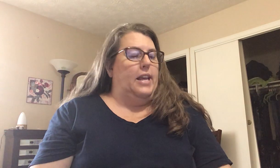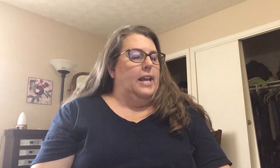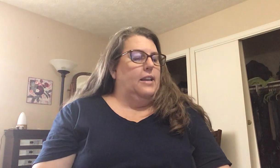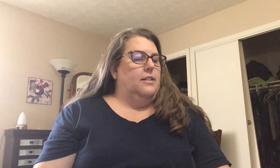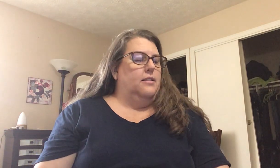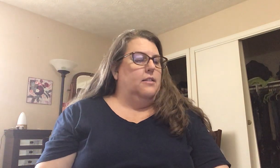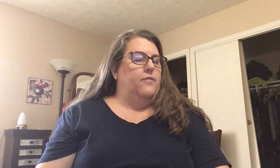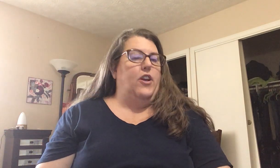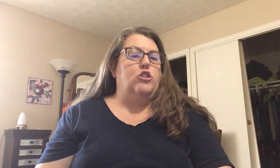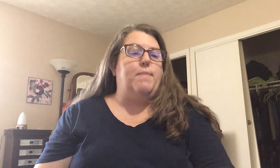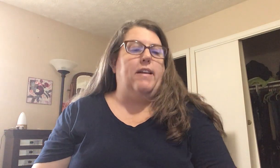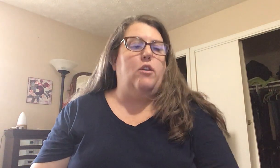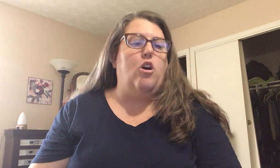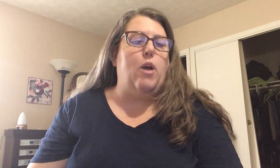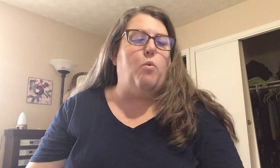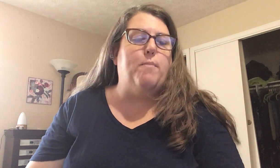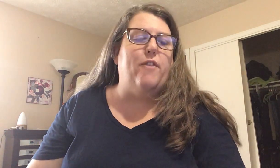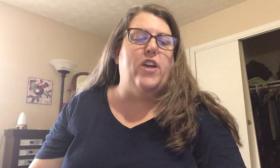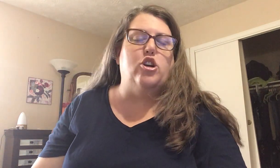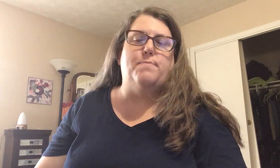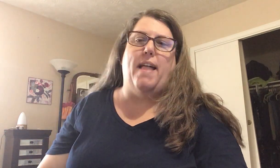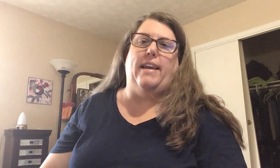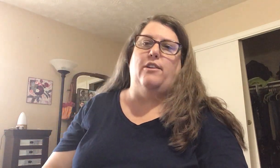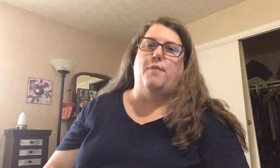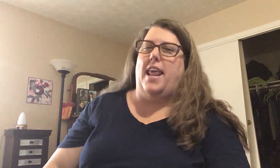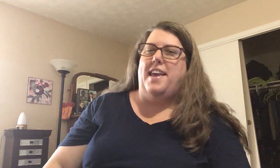reading finger spelling. Okay, one more finger spelling. You ready?